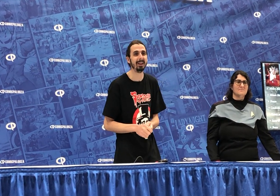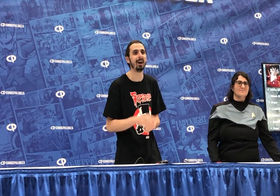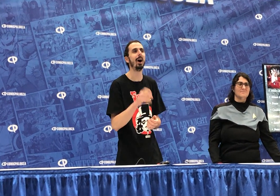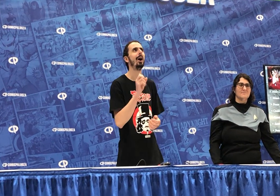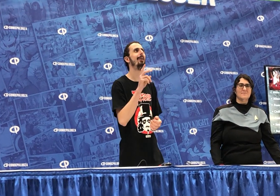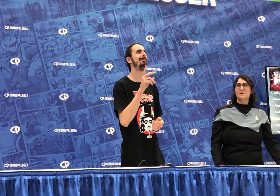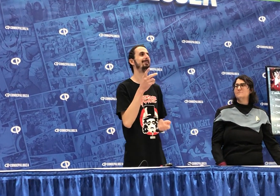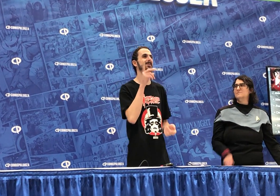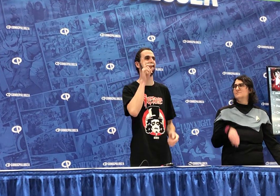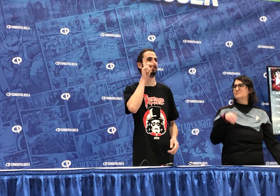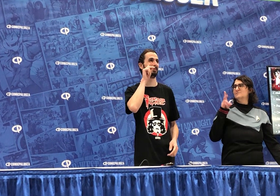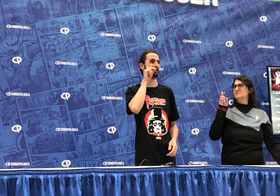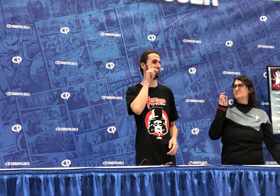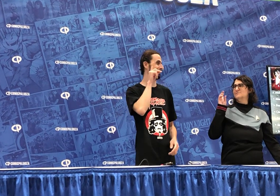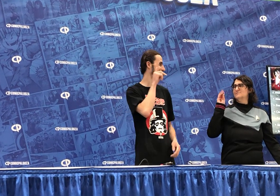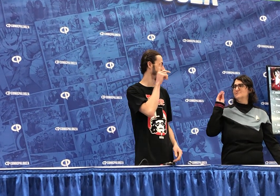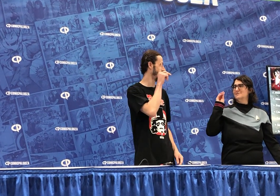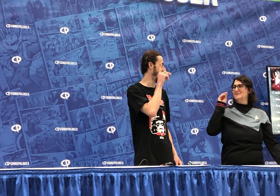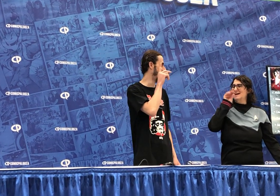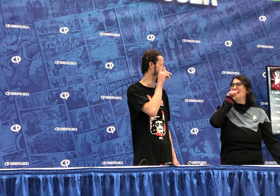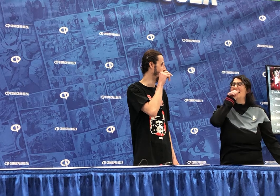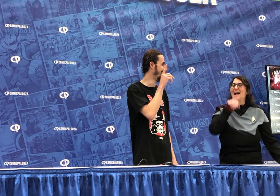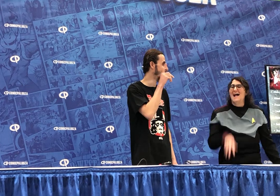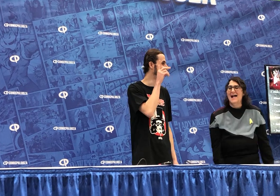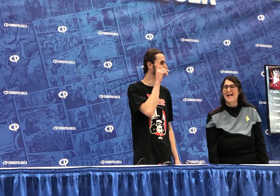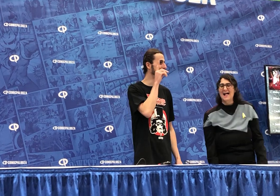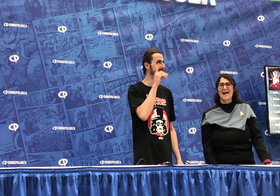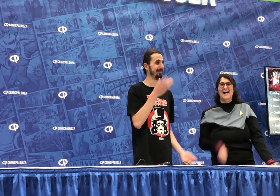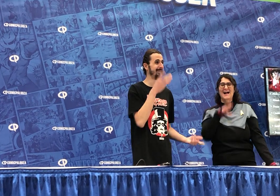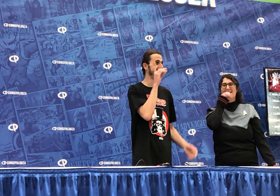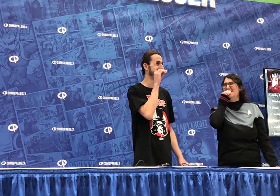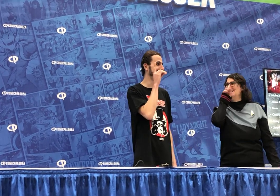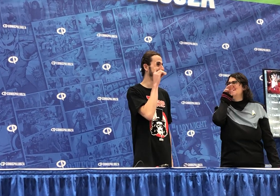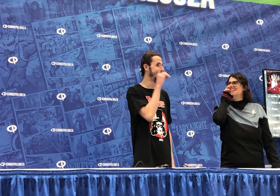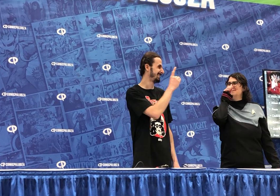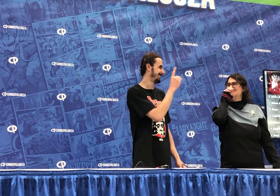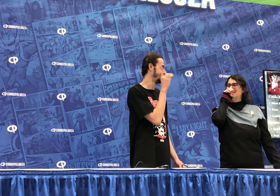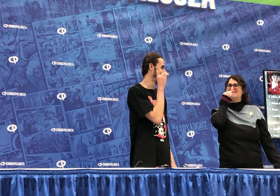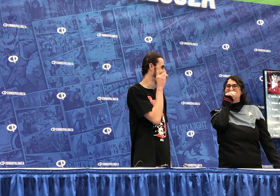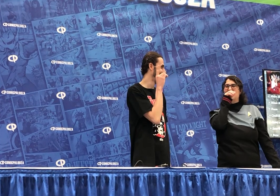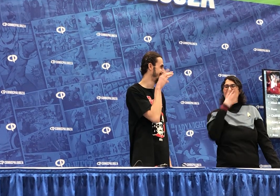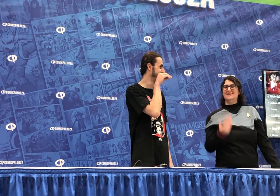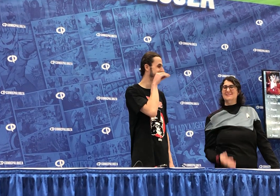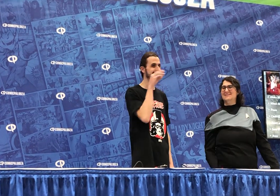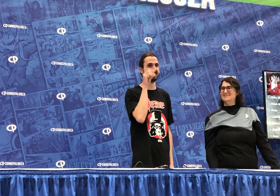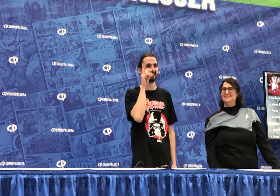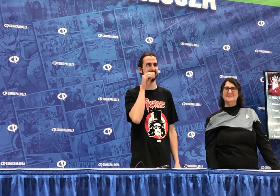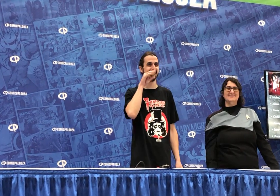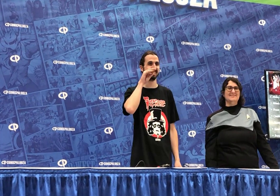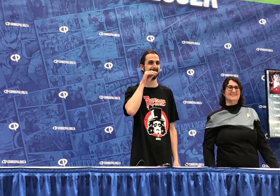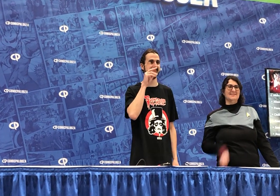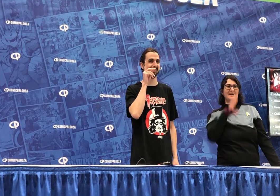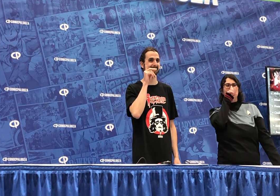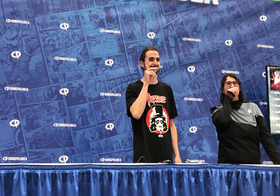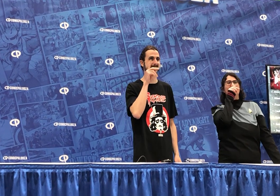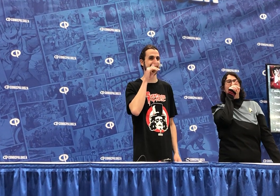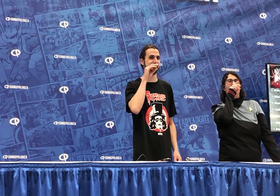What's your sign for Donald Duck? I think we do like a D and then the sign for duck. Donald Duck, D,